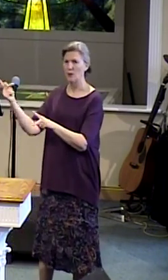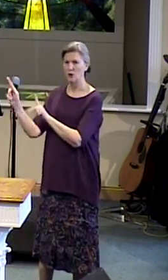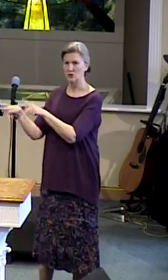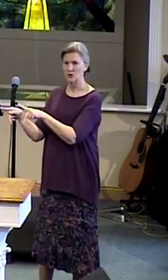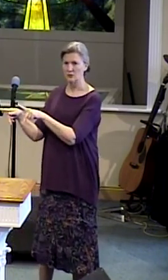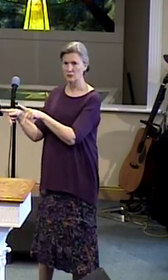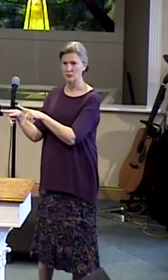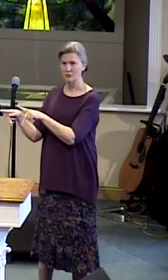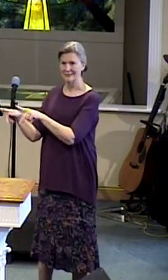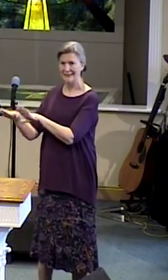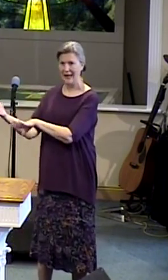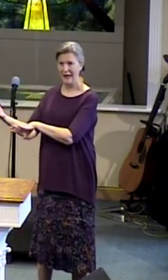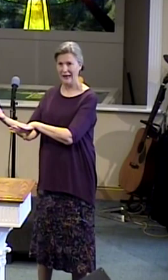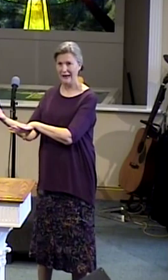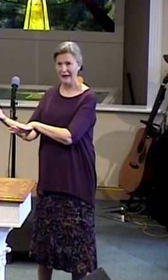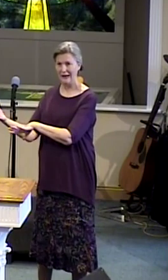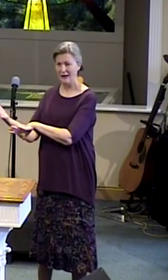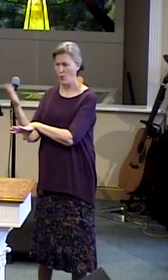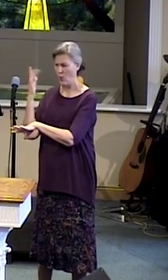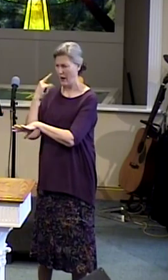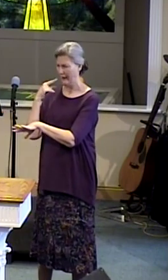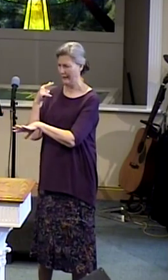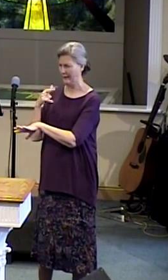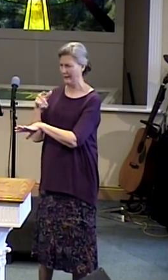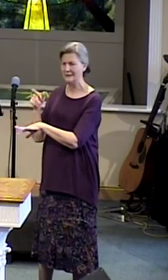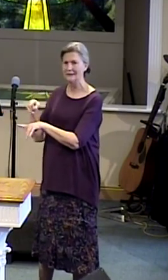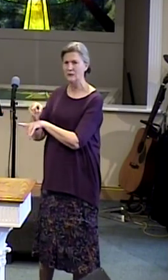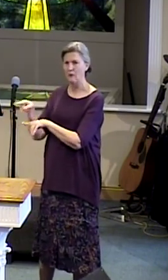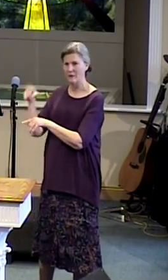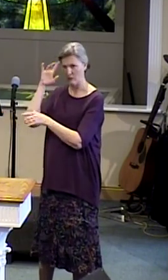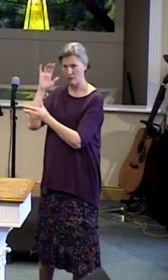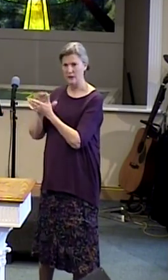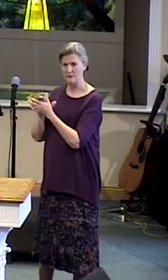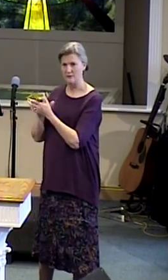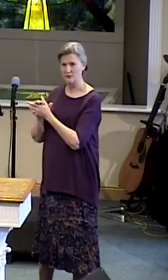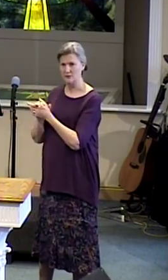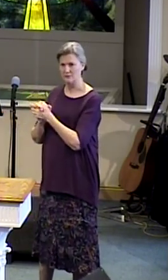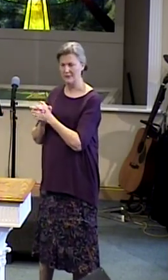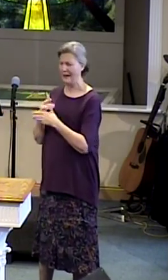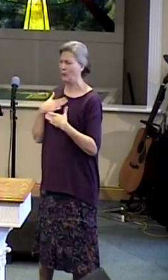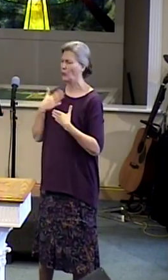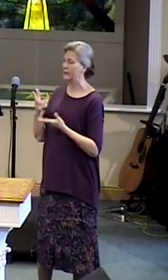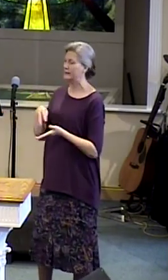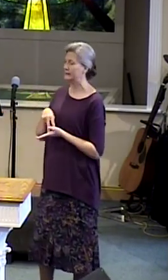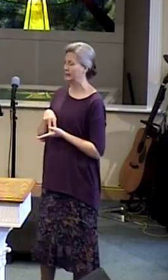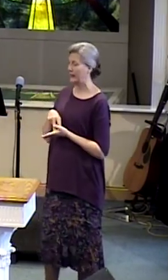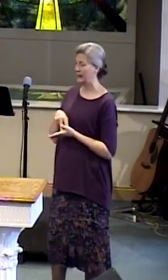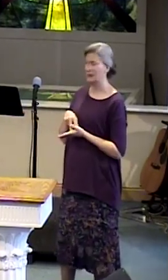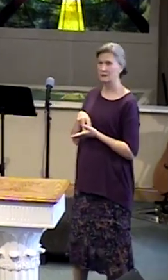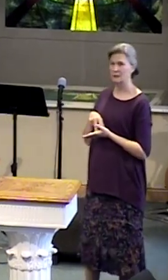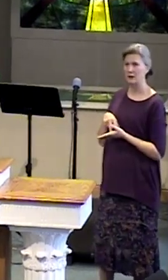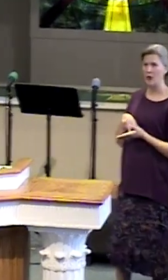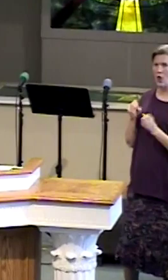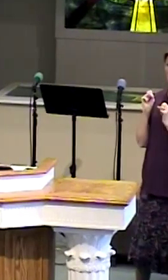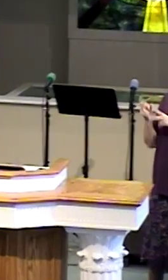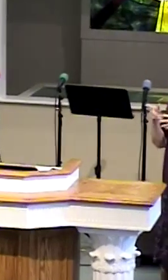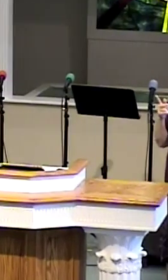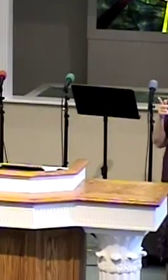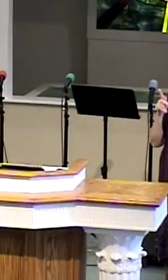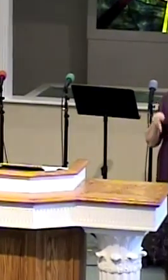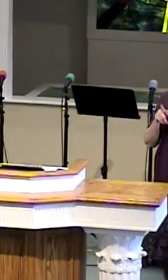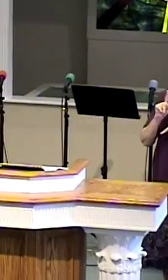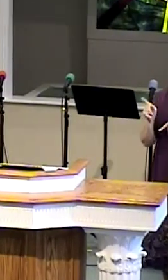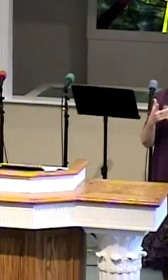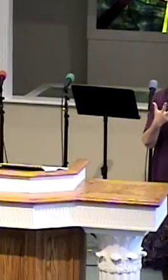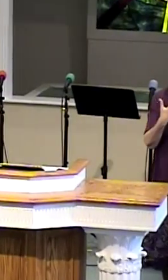because of what they themselves believe. I'm willing to throw people in jail. I'm willing to give them